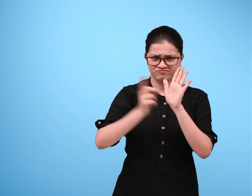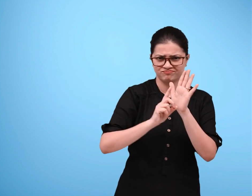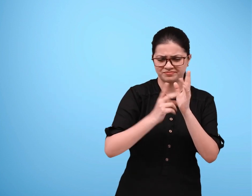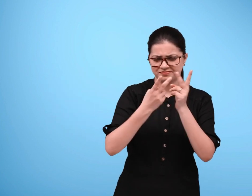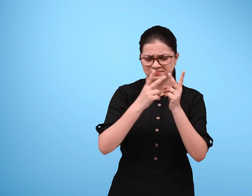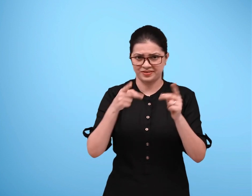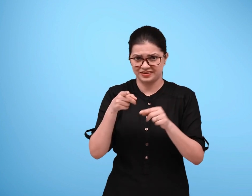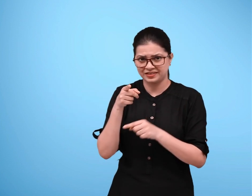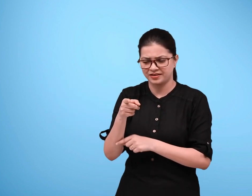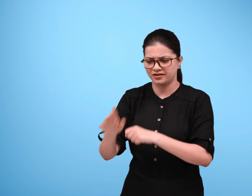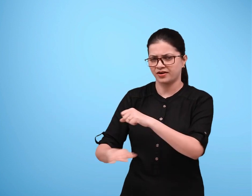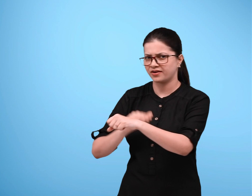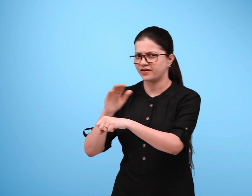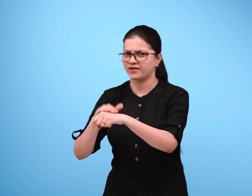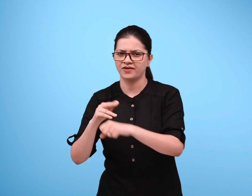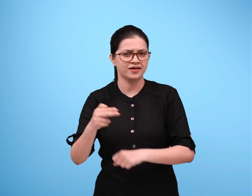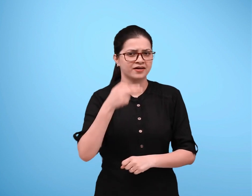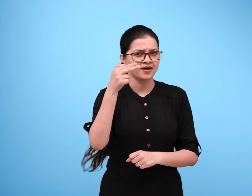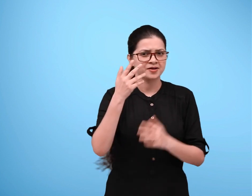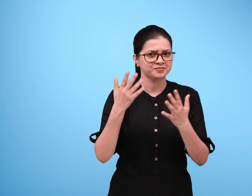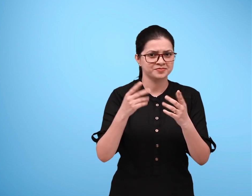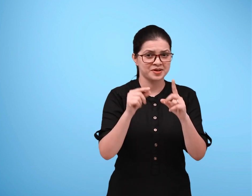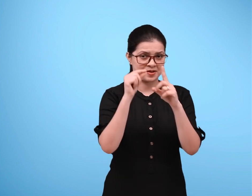This type of motion is called periodic motion.